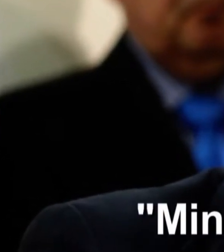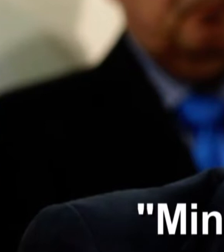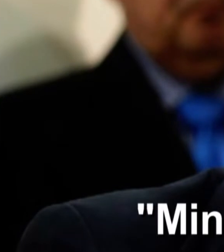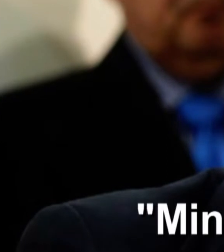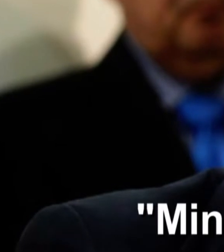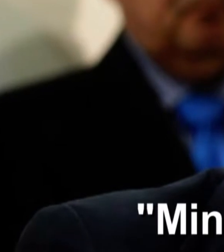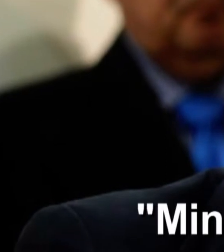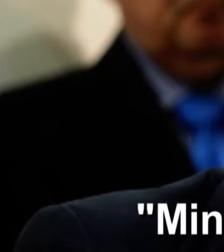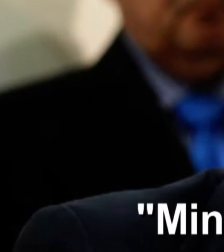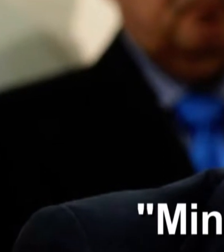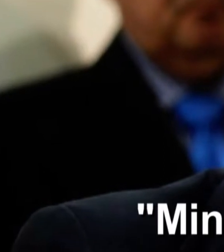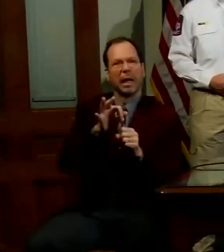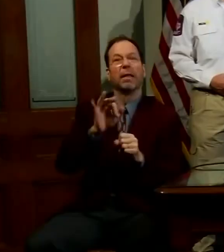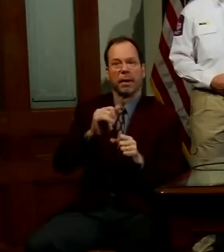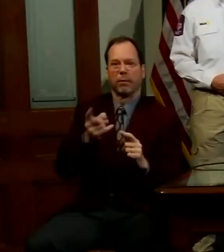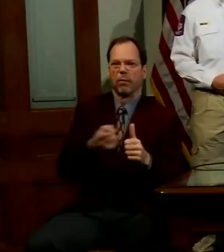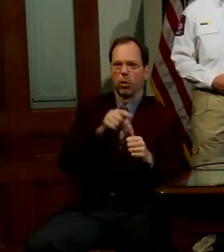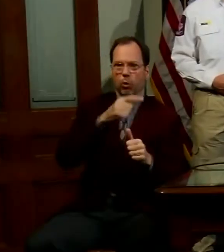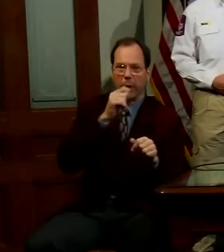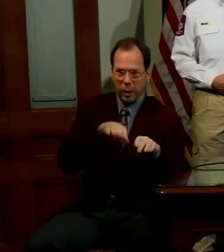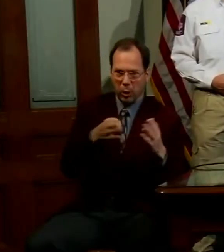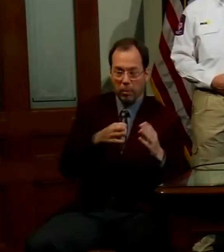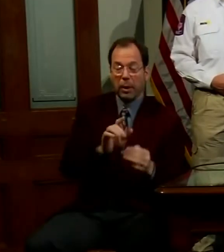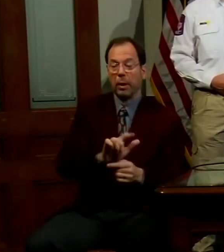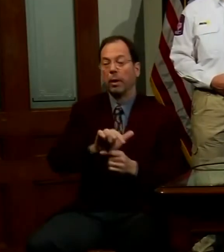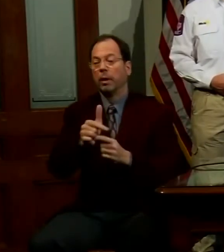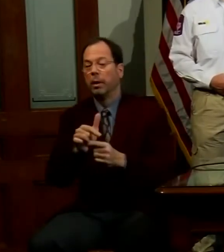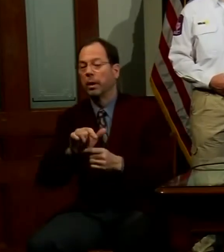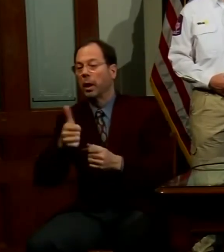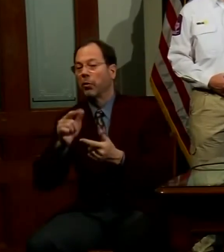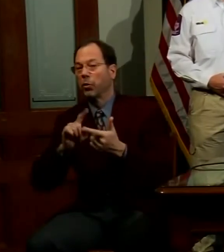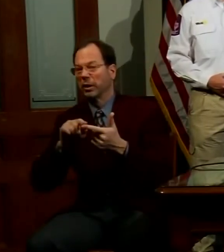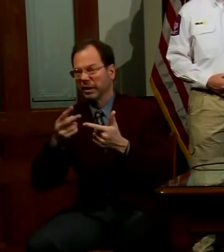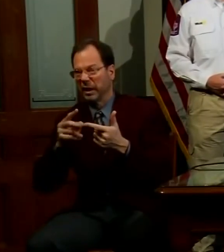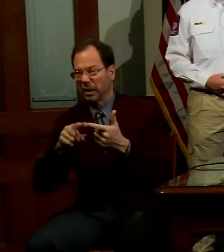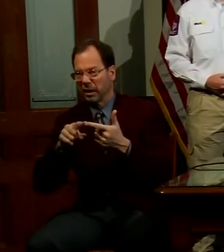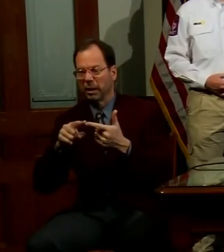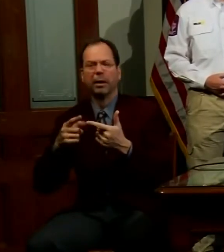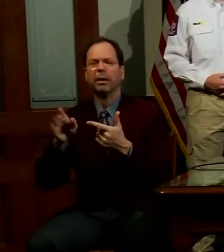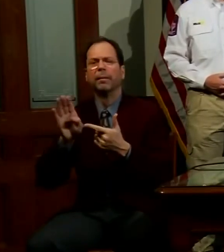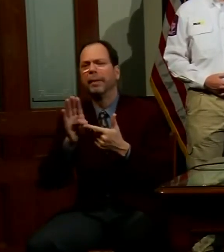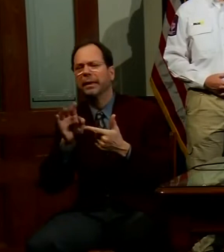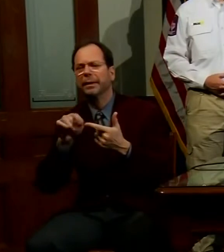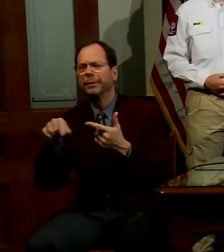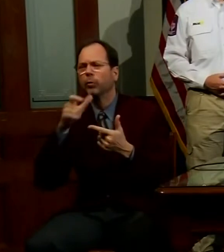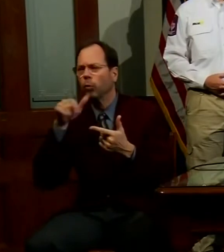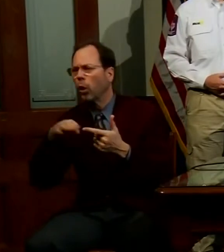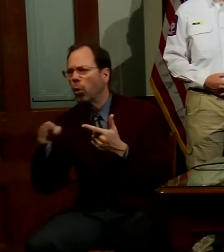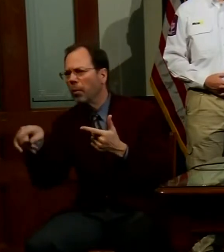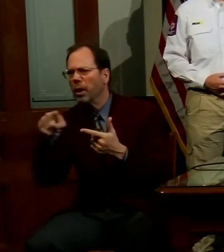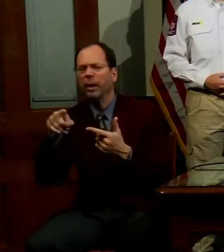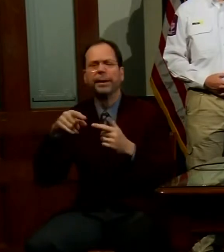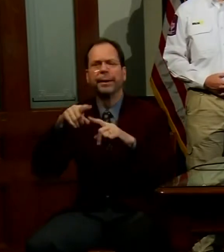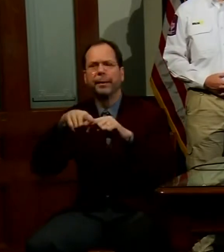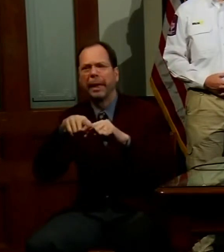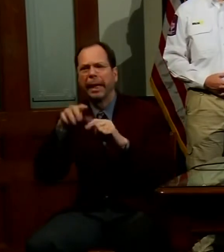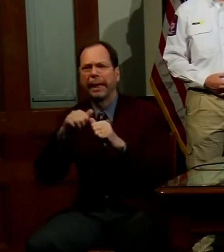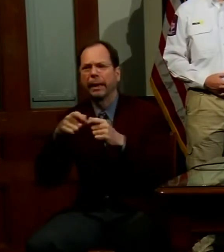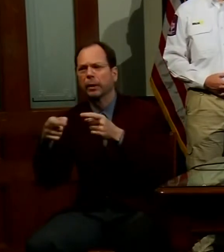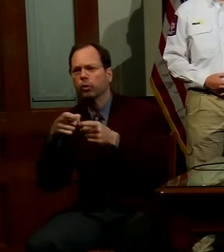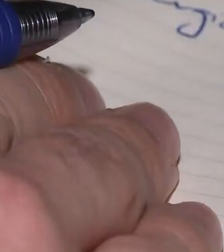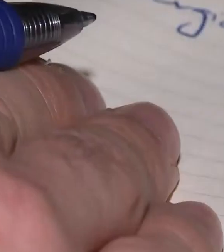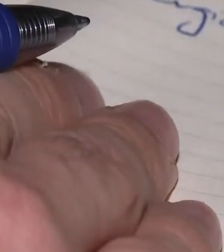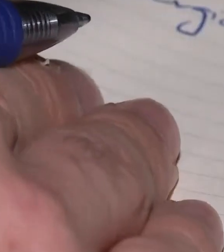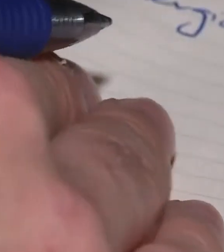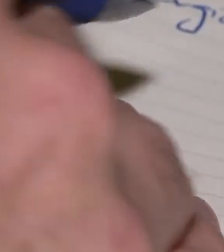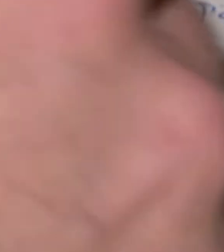on the spread of COVID-19. Secondarily, others will be able to open up based upon certain strategies that will be contained in my executive